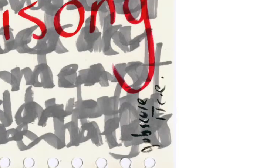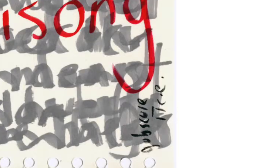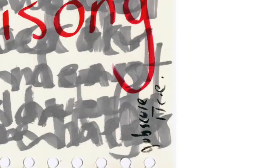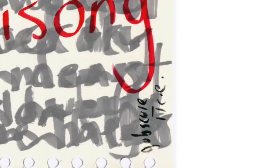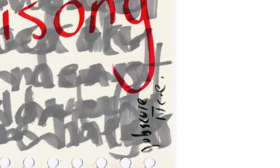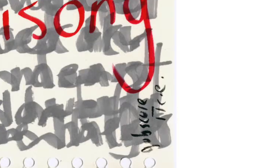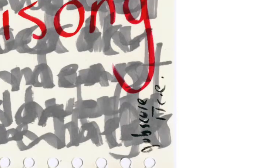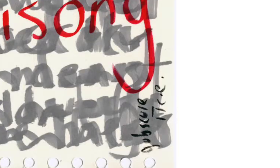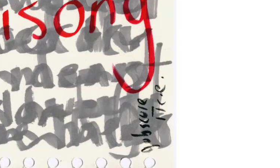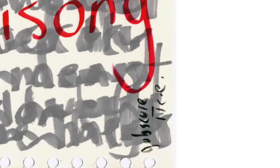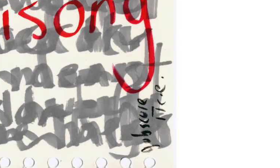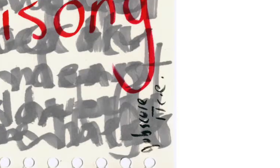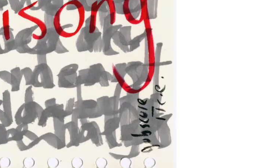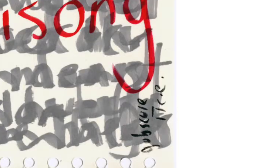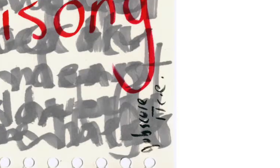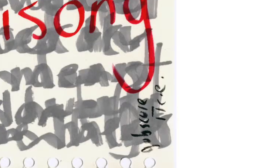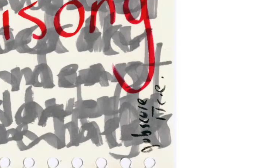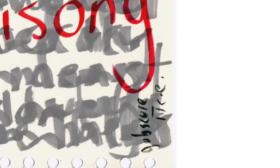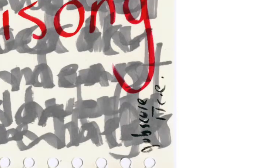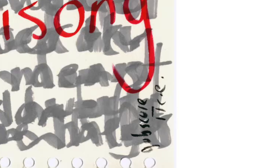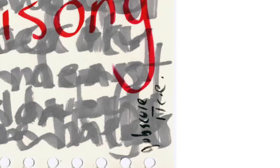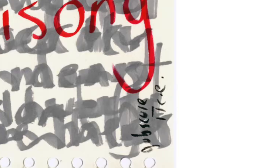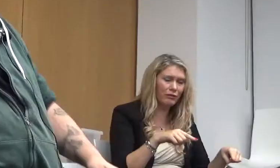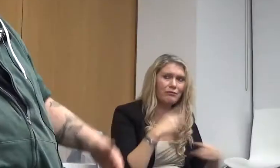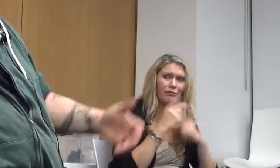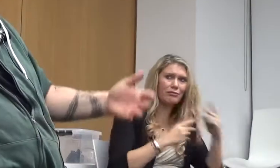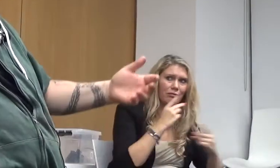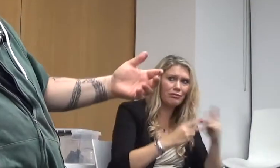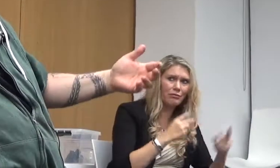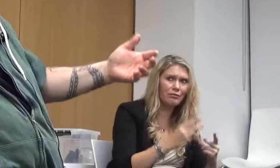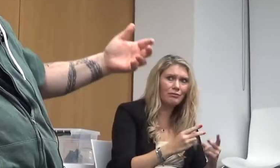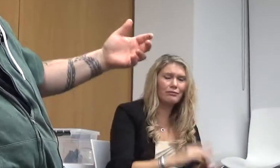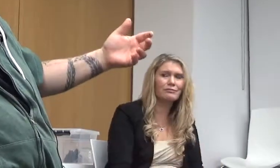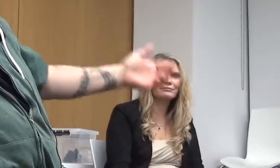But it was all about, there's the whole wall of words and turning